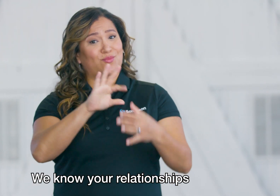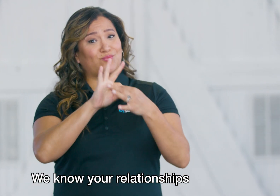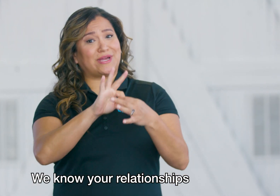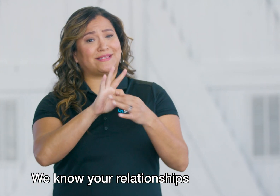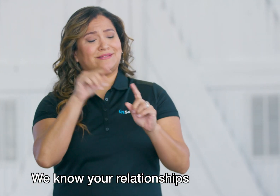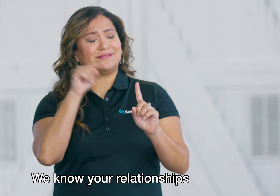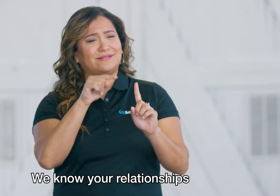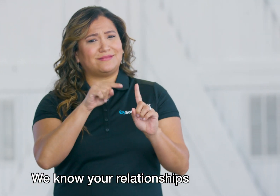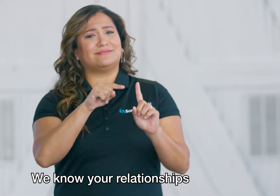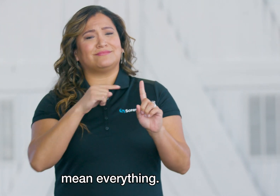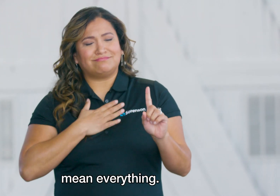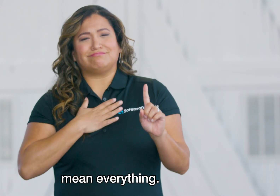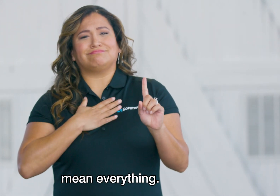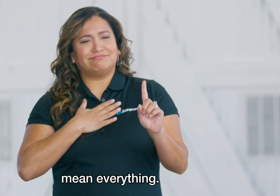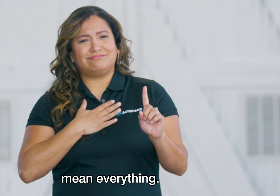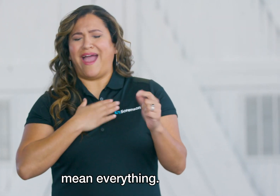know your relationships mean everything.